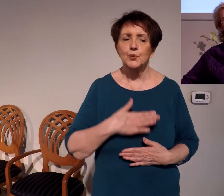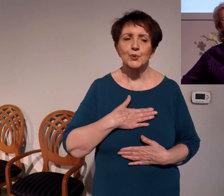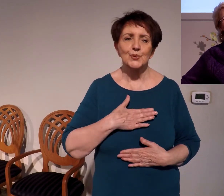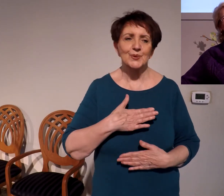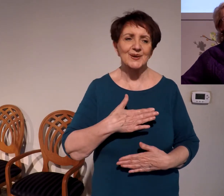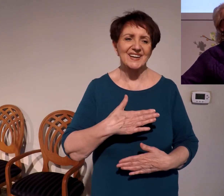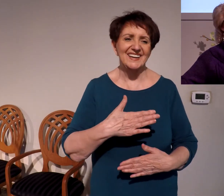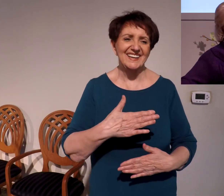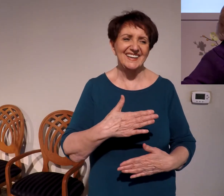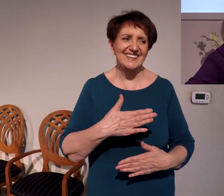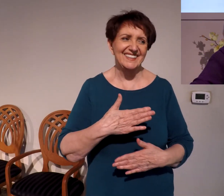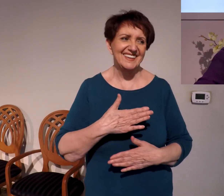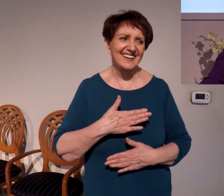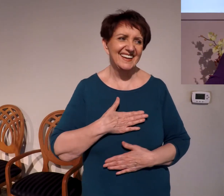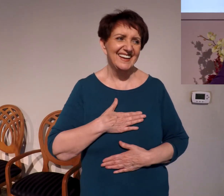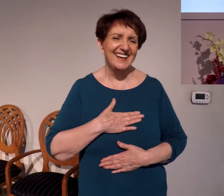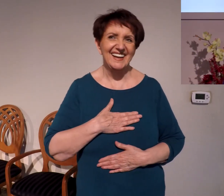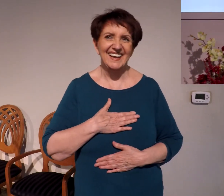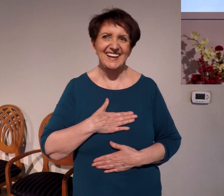Breathe.